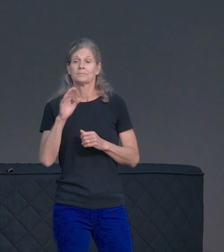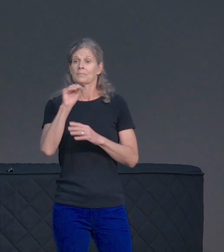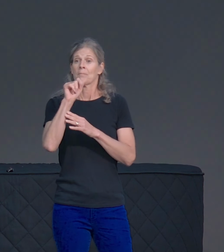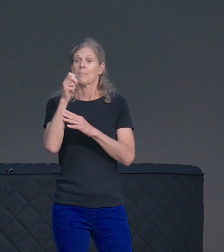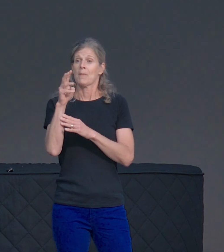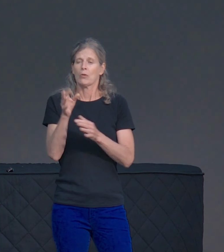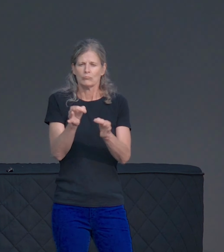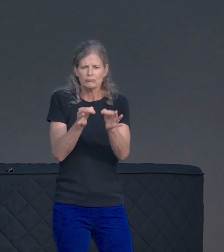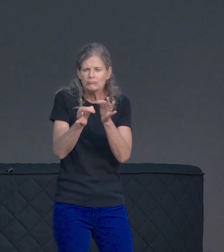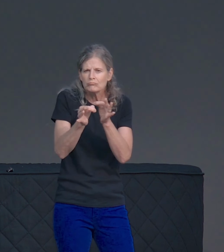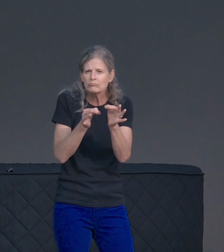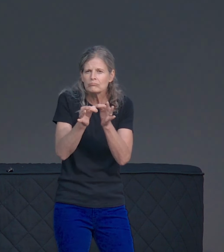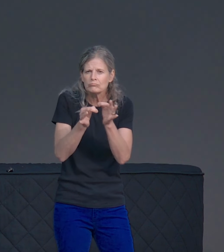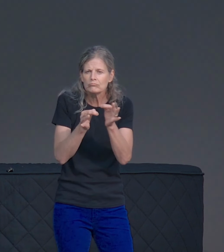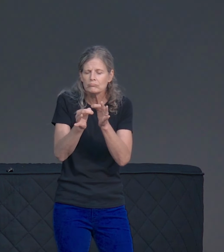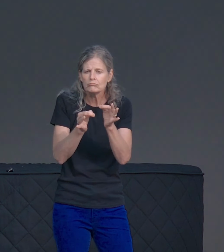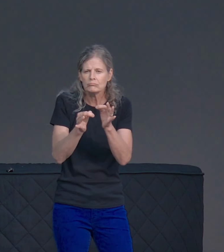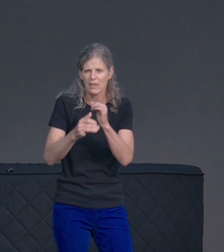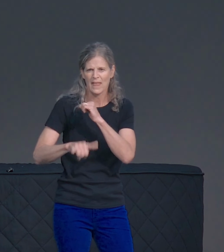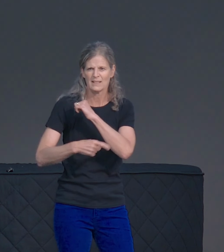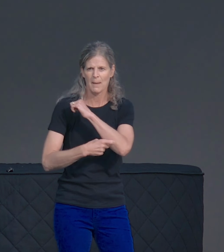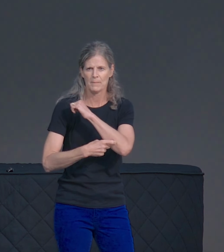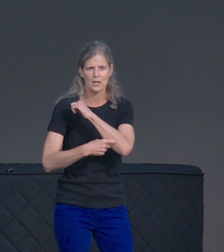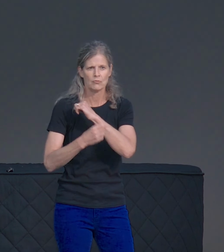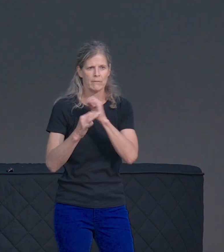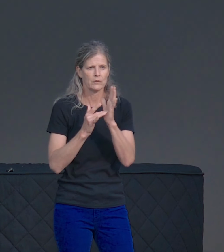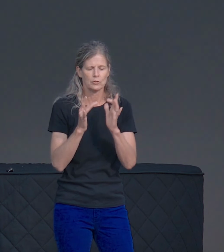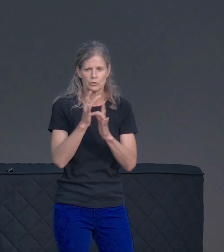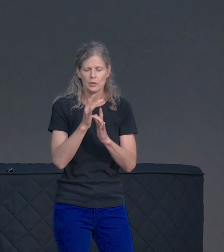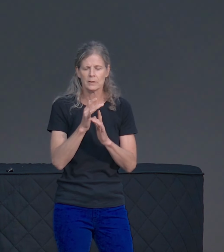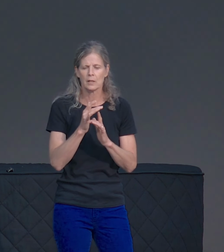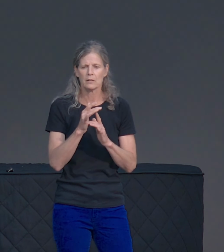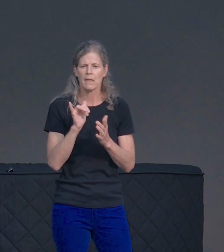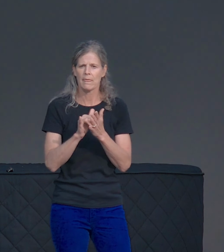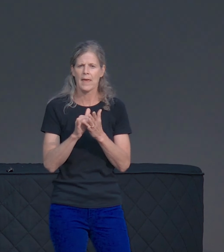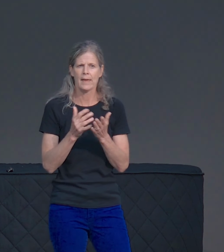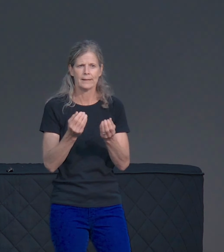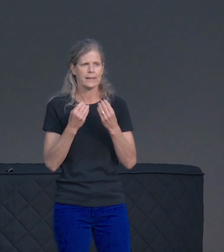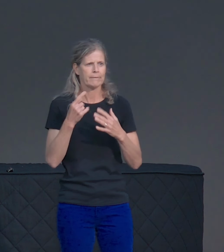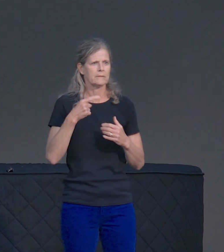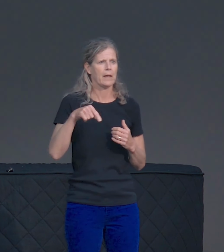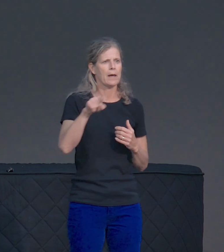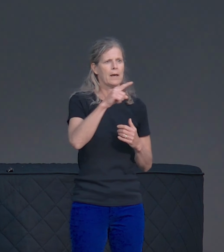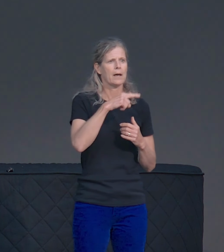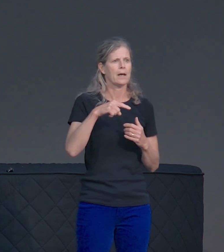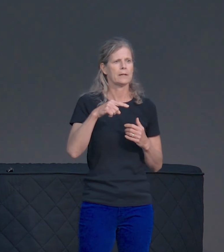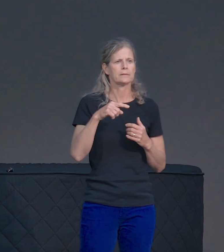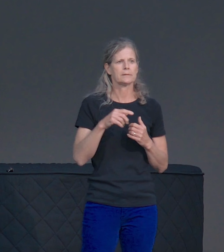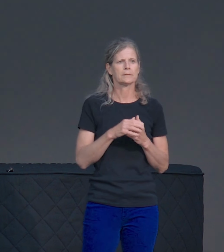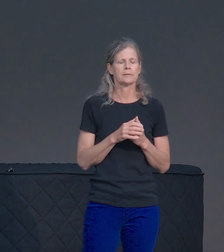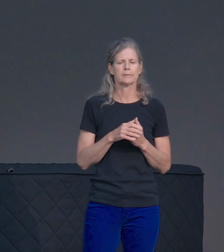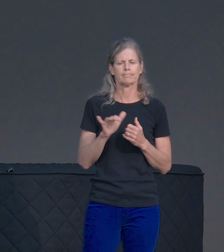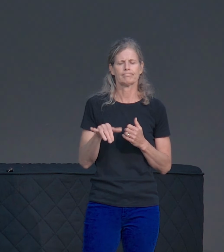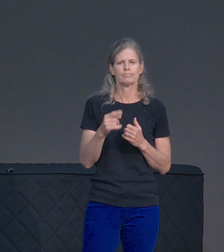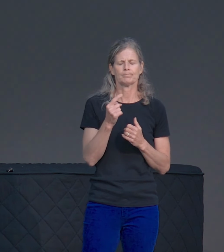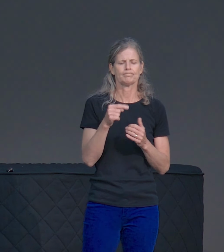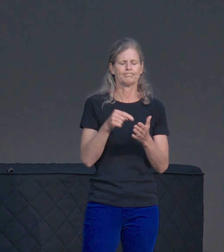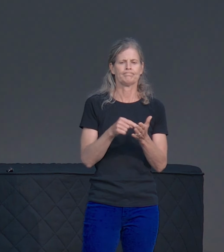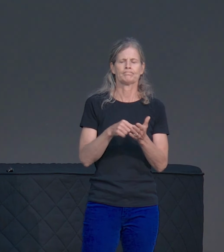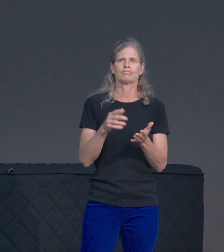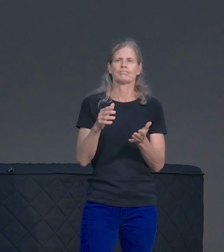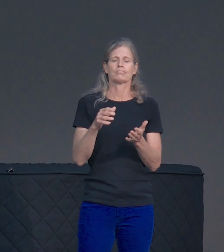Matthew's description of the temptation of Jesus presents us with this. It presents